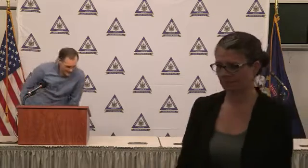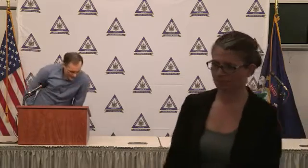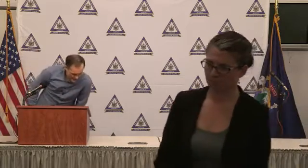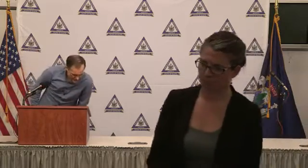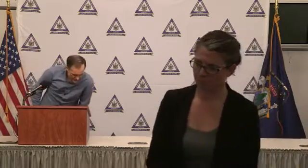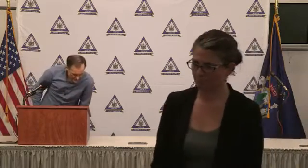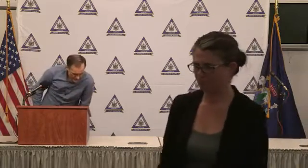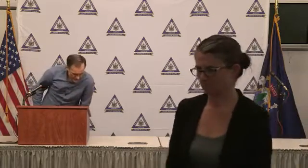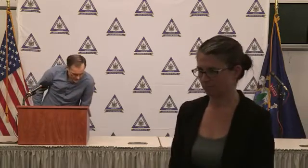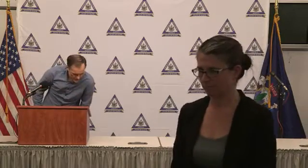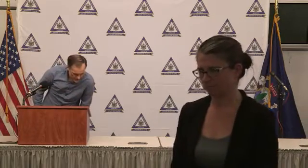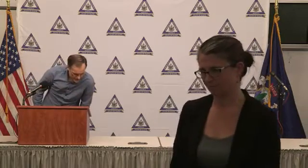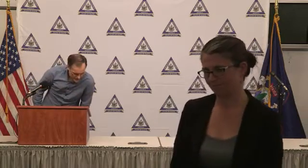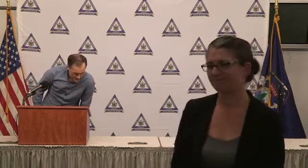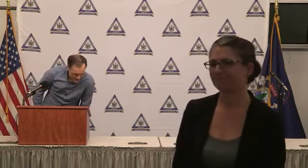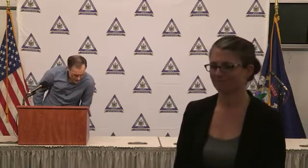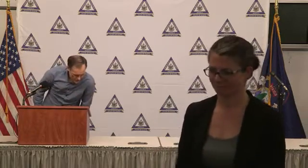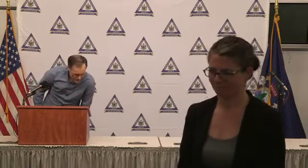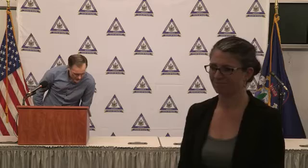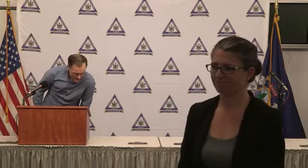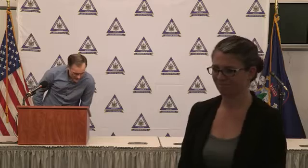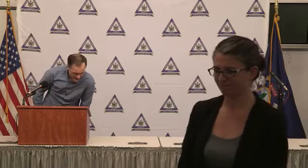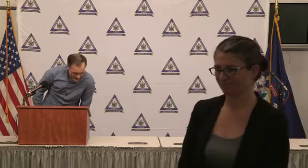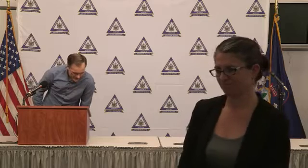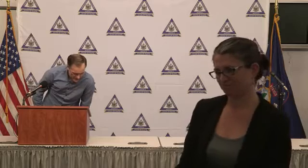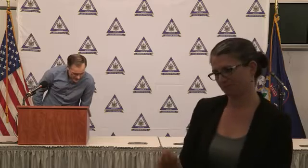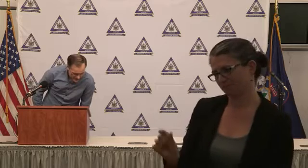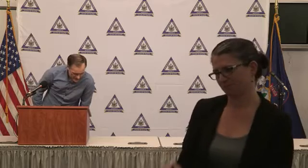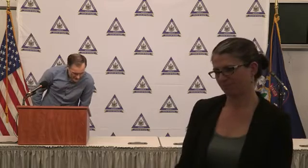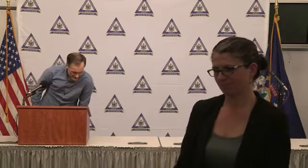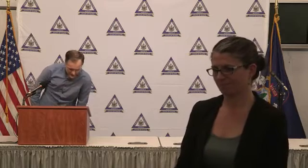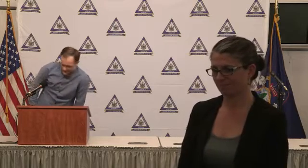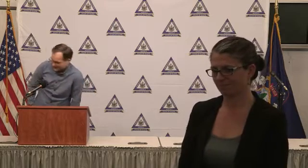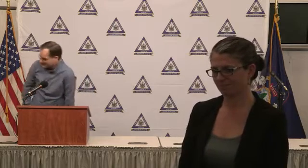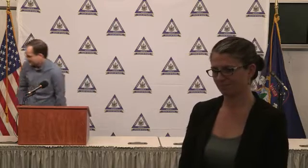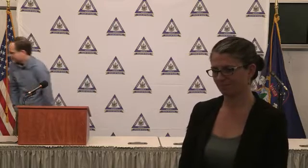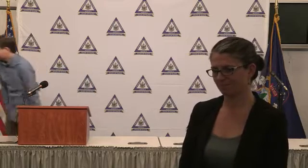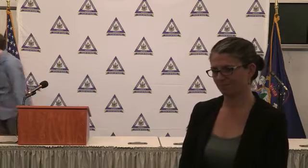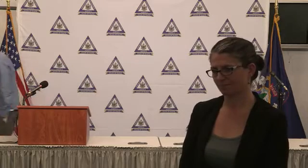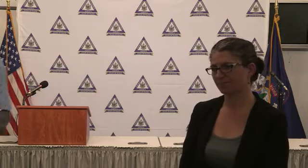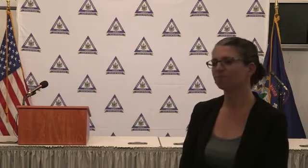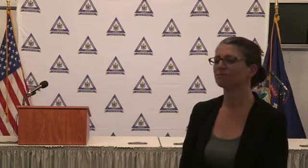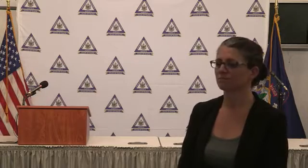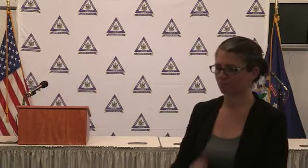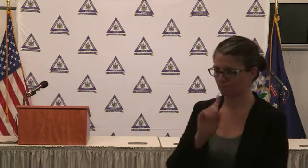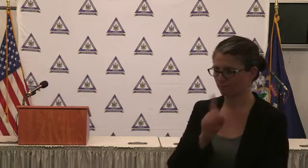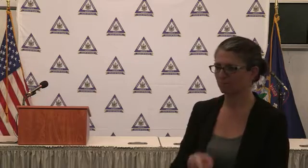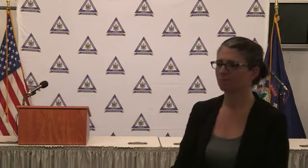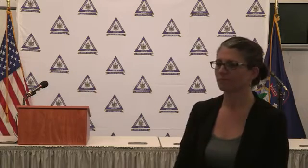For folks on the phone, you can mute and unmute by pressing *6.